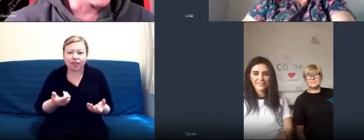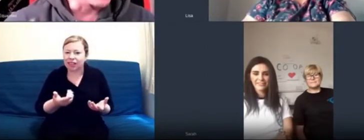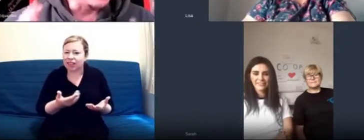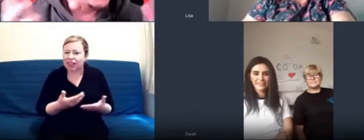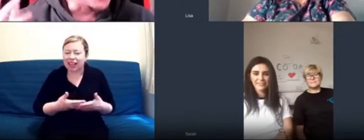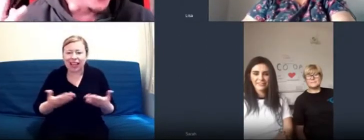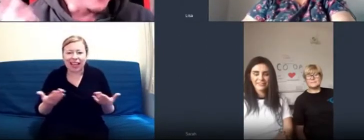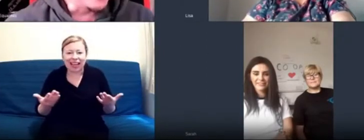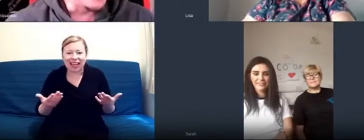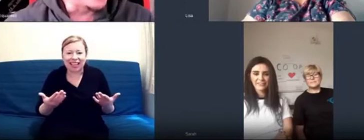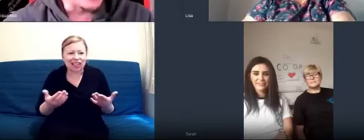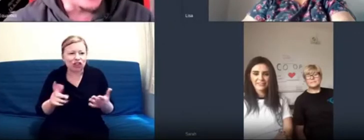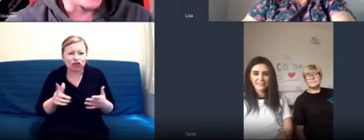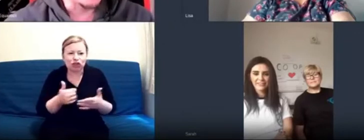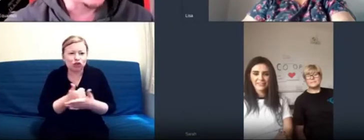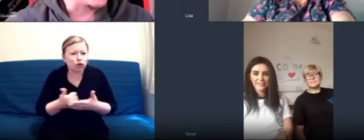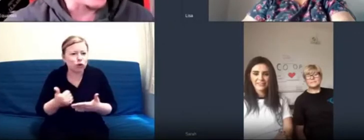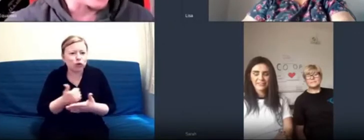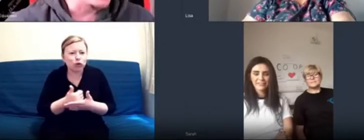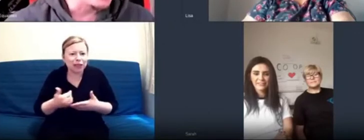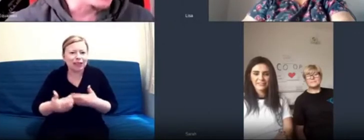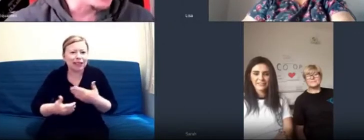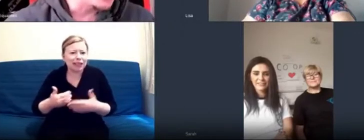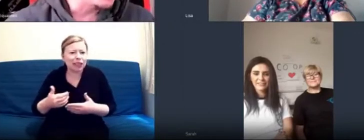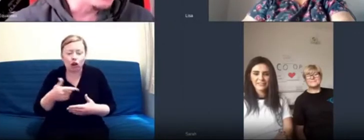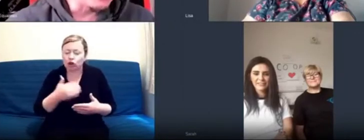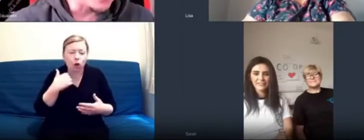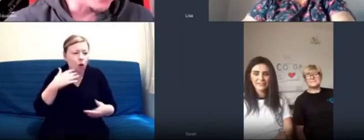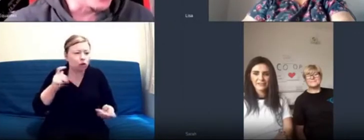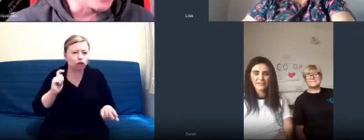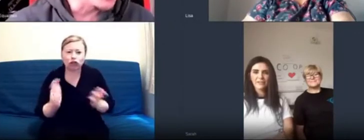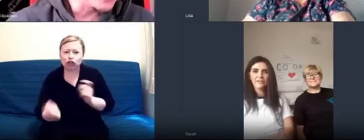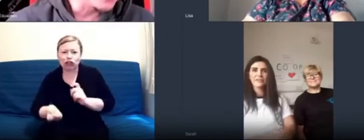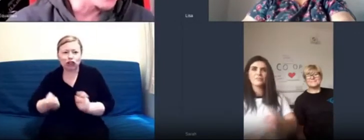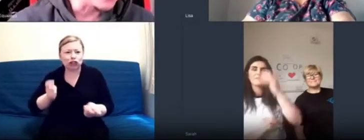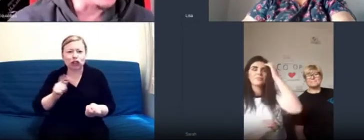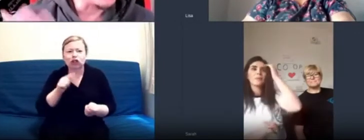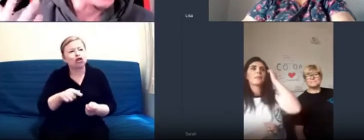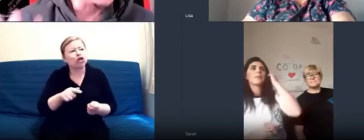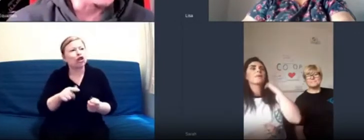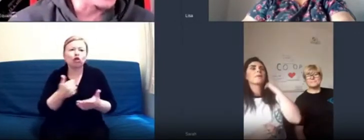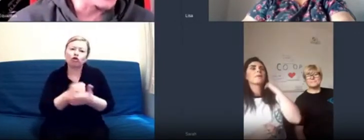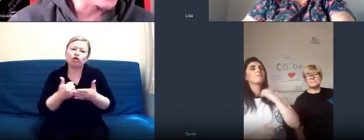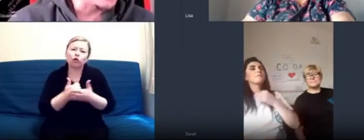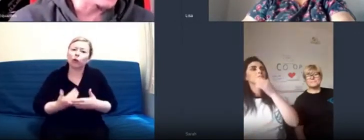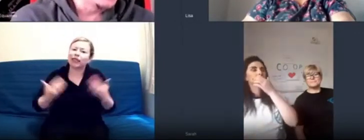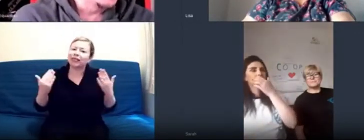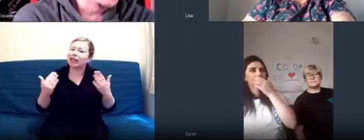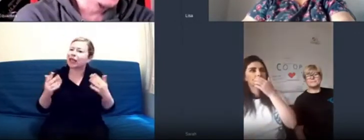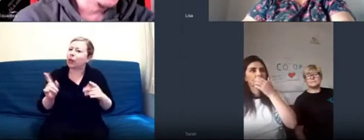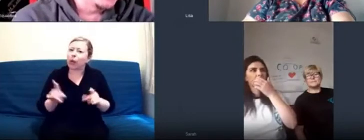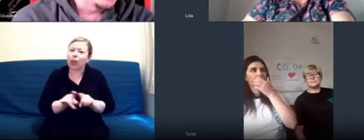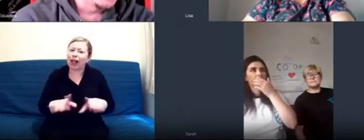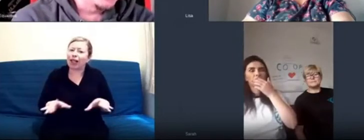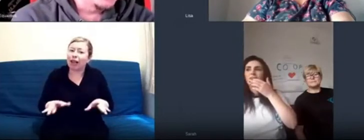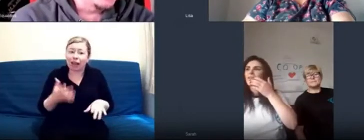is there a routine or is it just like you adapt all the time? What's a normal day like, if it's such a normal day? Or